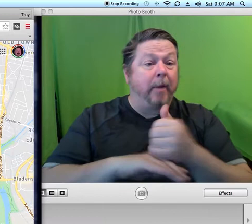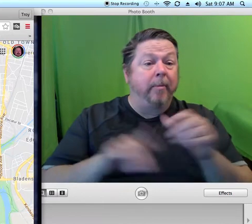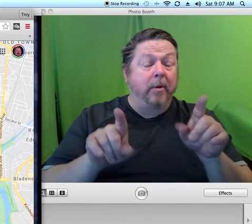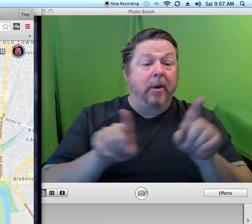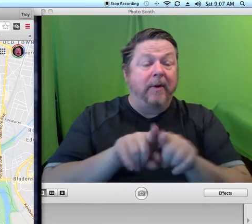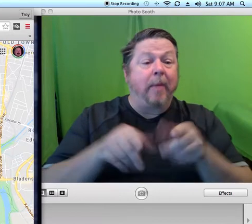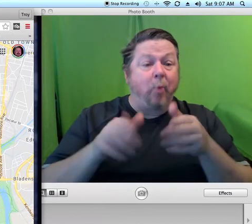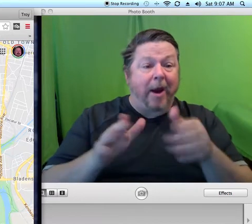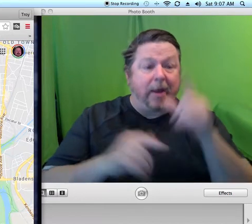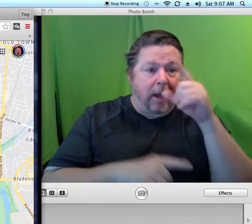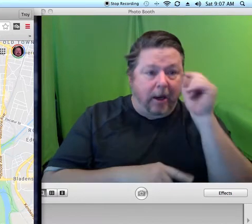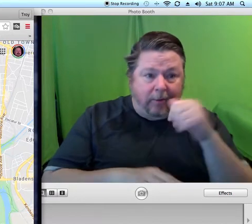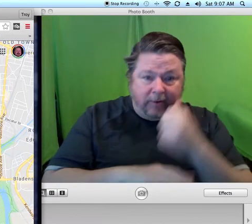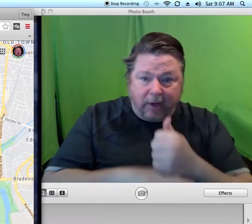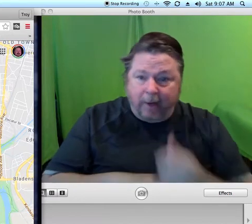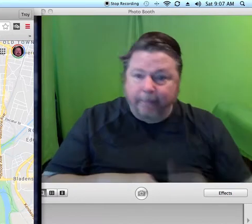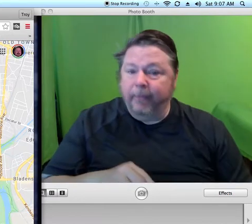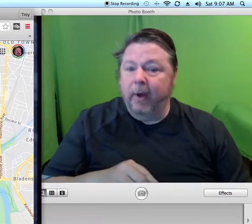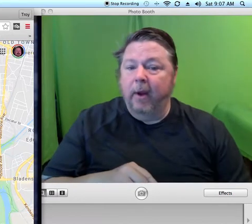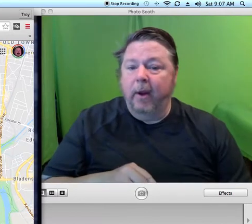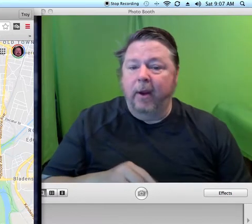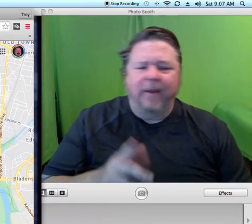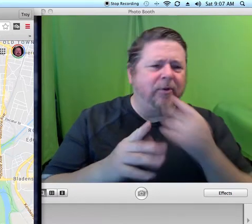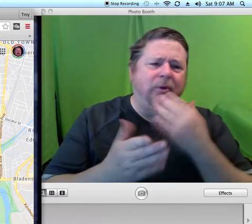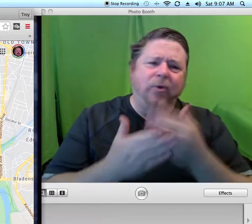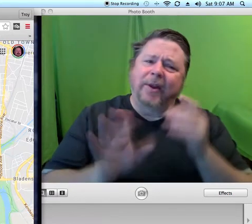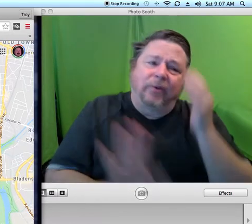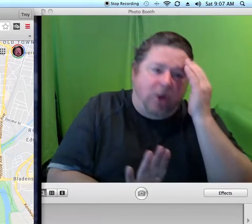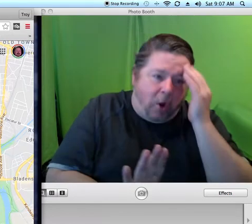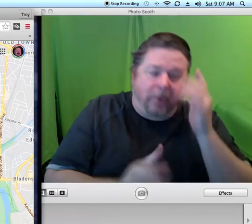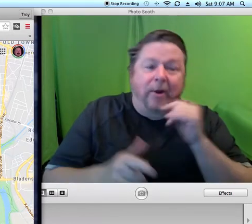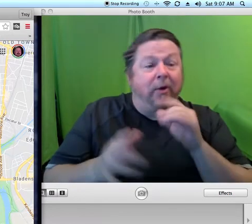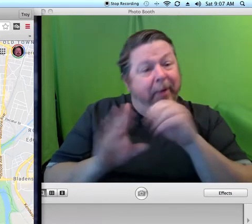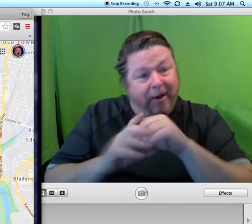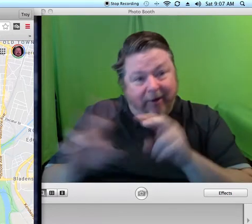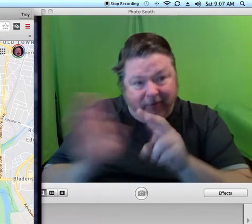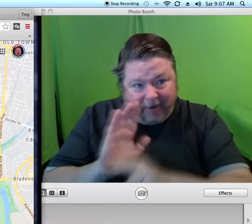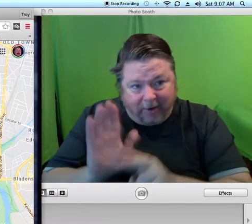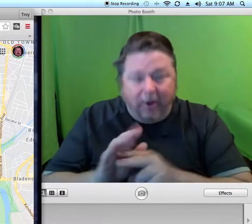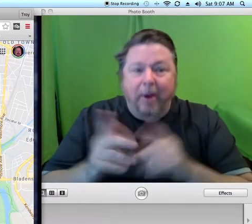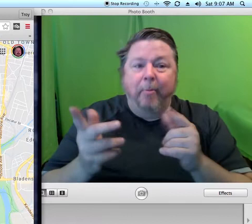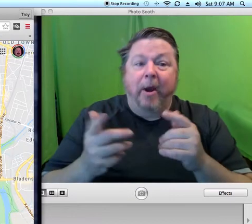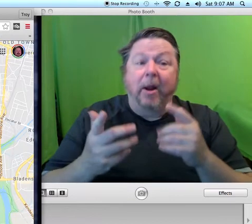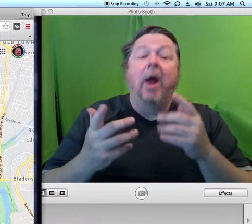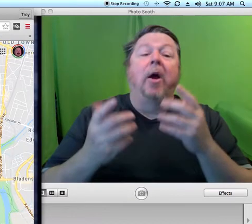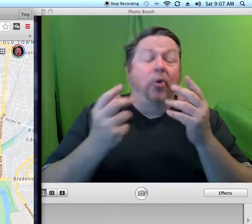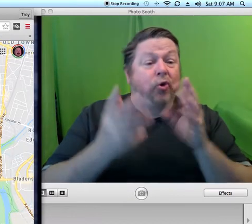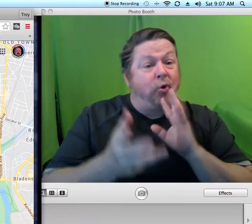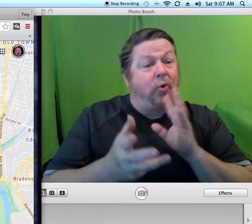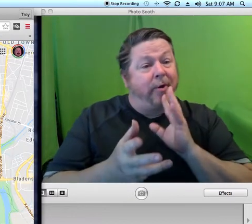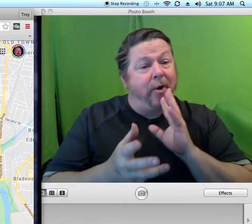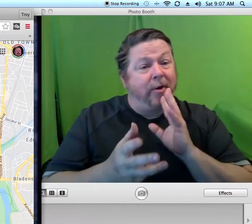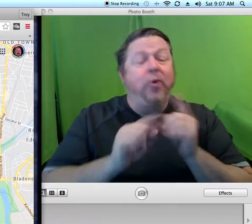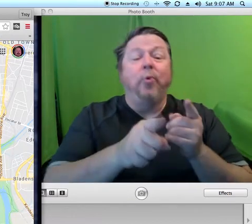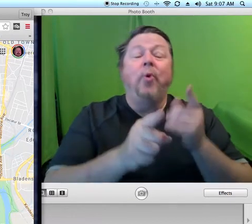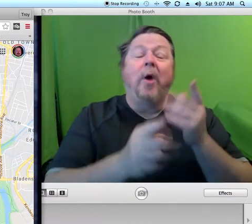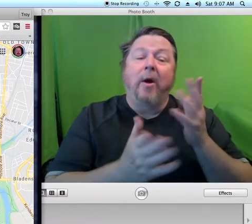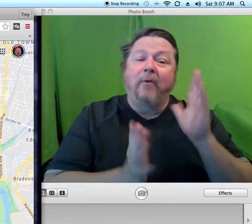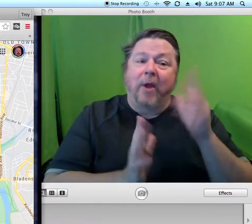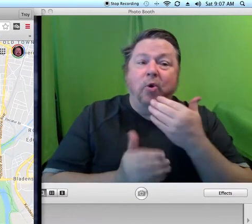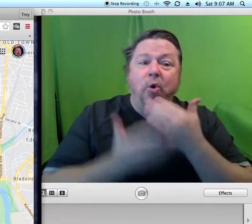up the same way that Gallaudet was set up. And these are good things to know. They're not going to be in this video, but you're going to be talking.